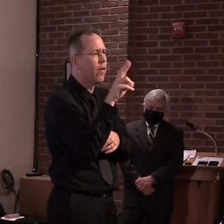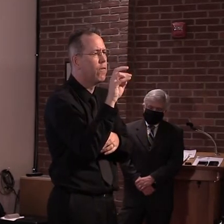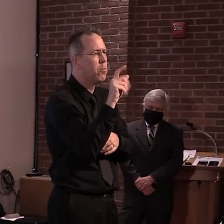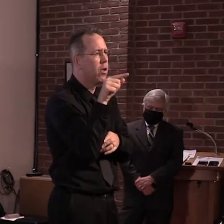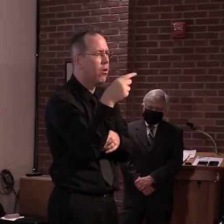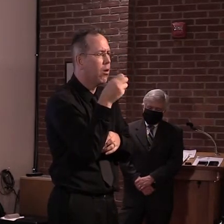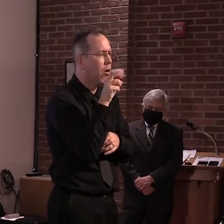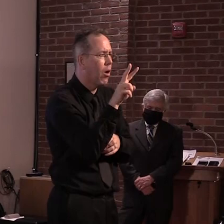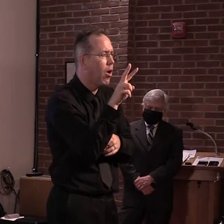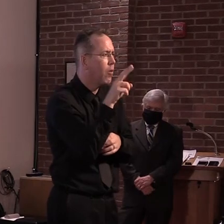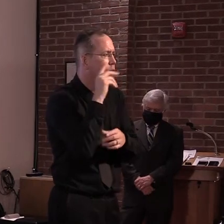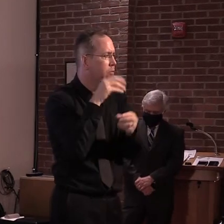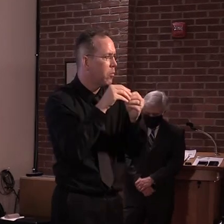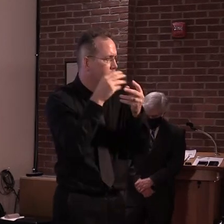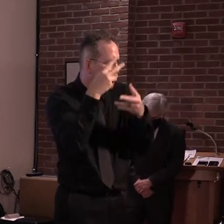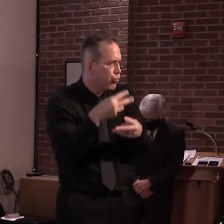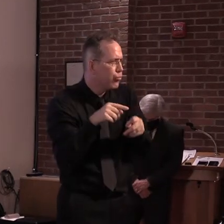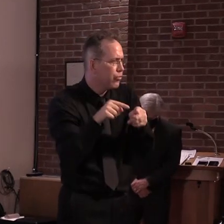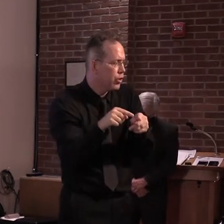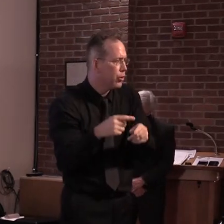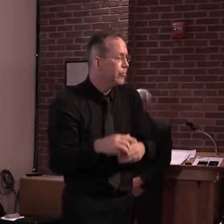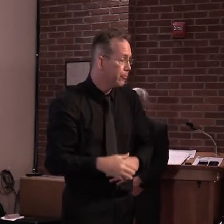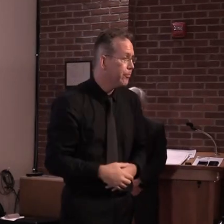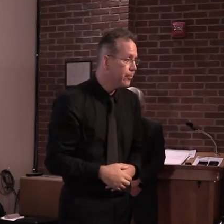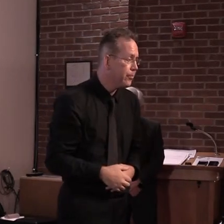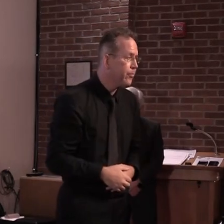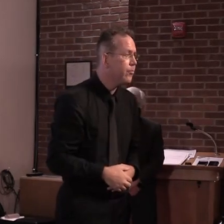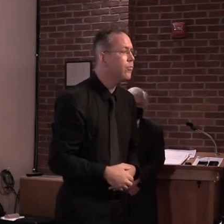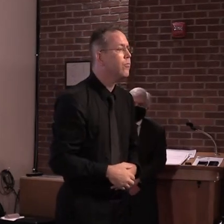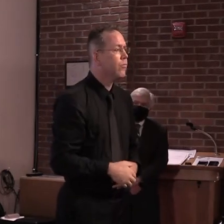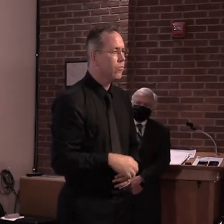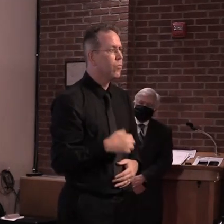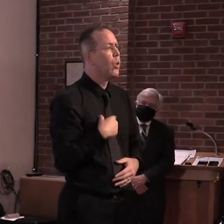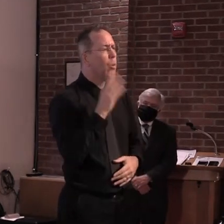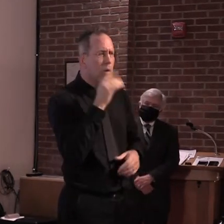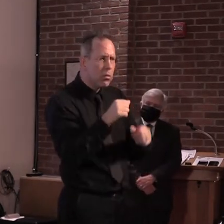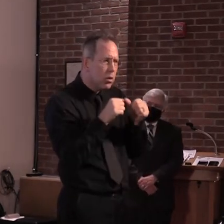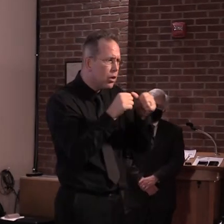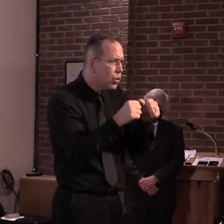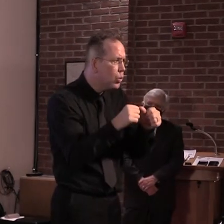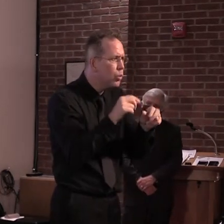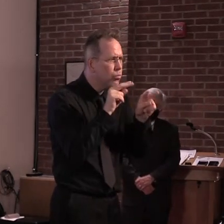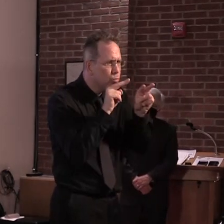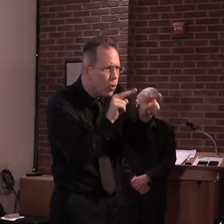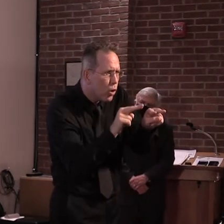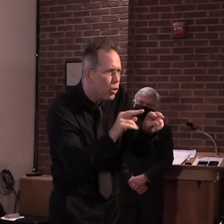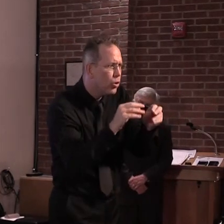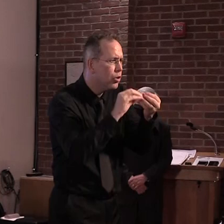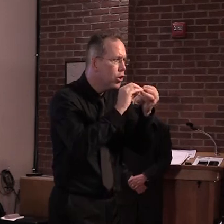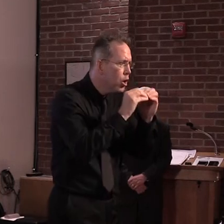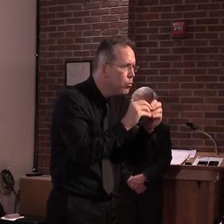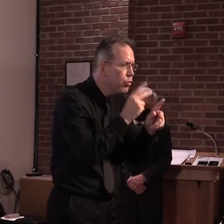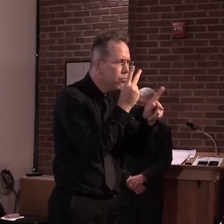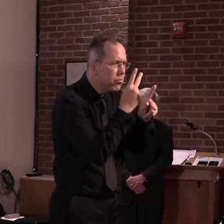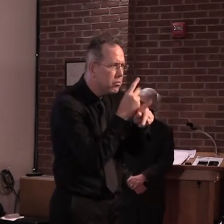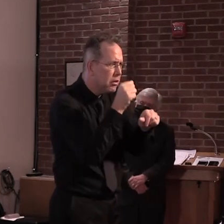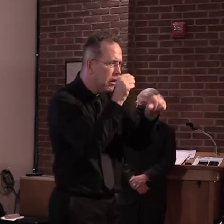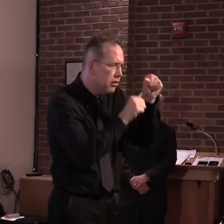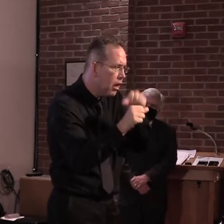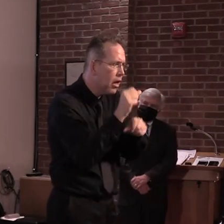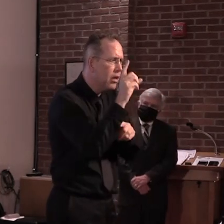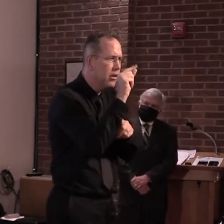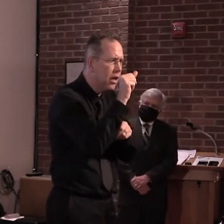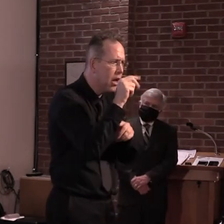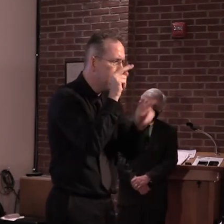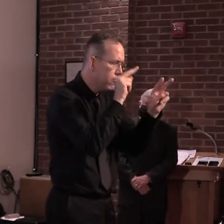will continue to monitor our statewide data closely and also the Winooski-Burlington outbreak closely as well, and hope to have additional